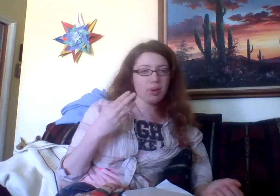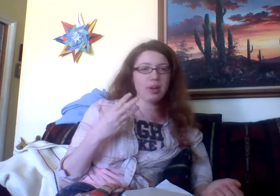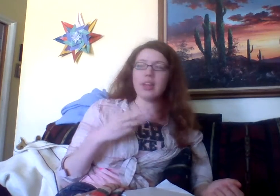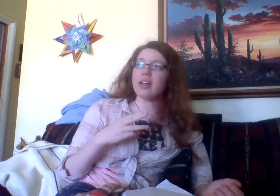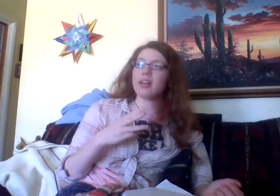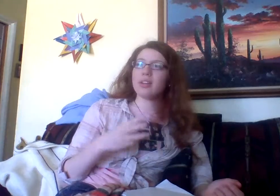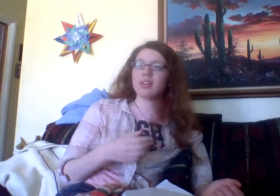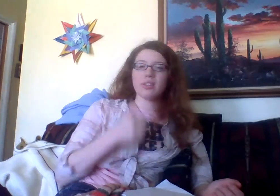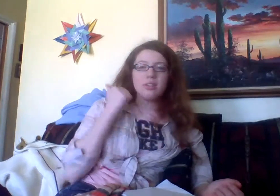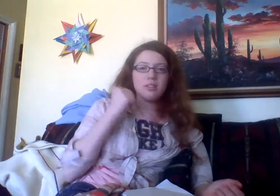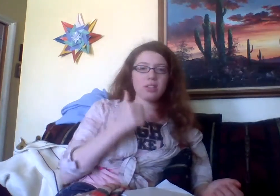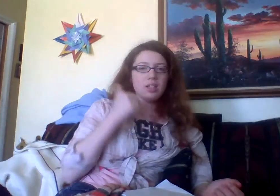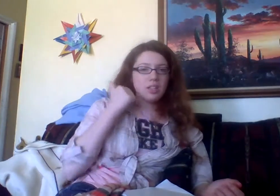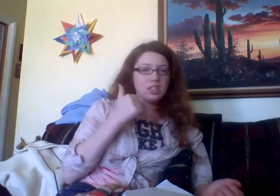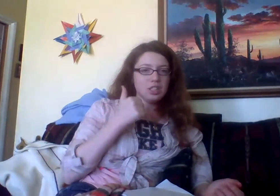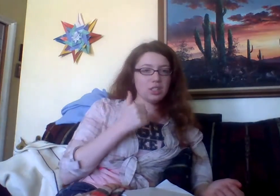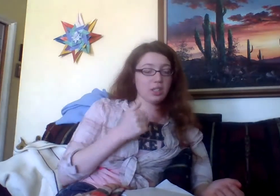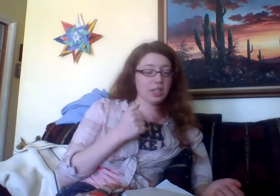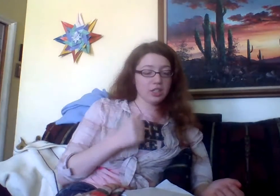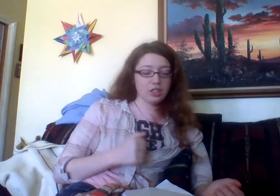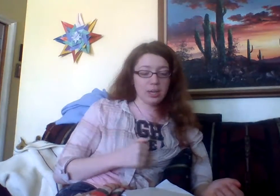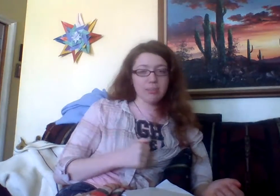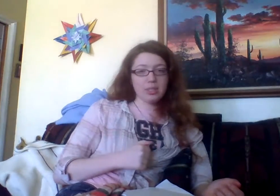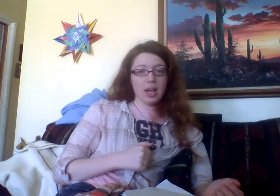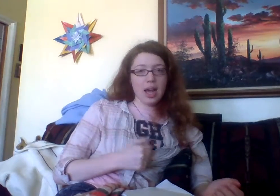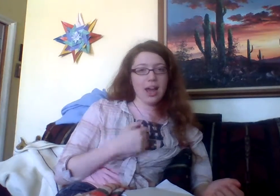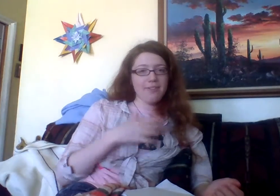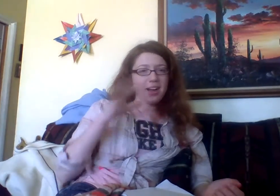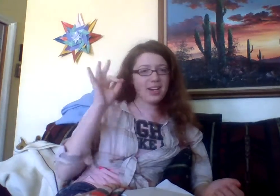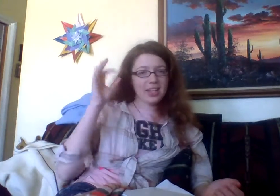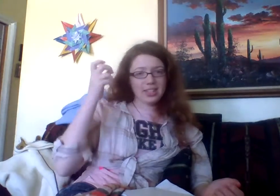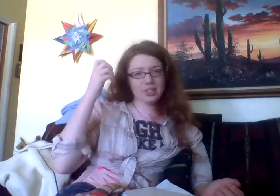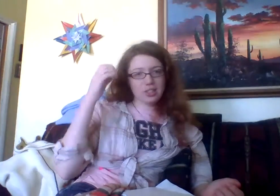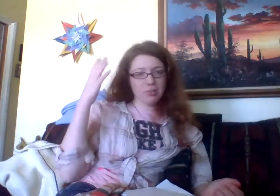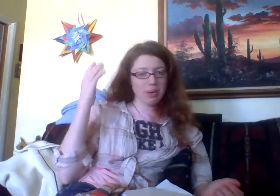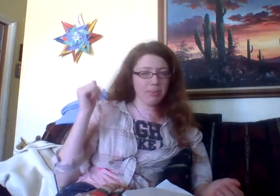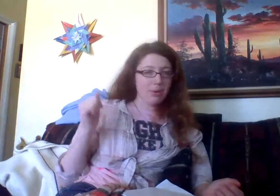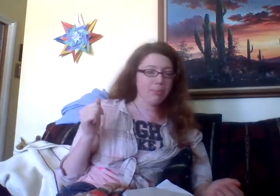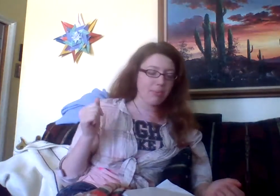more than just hand shapes. I find it easier to remember, but